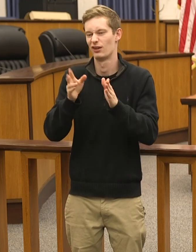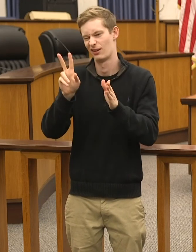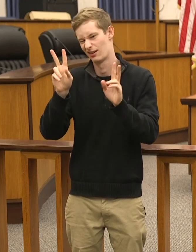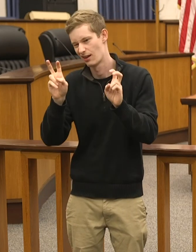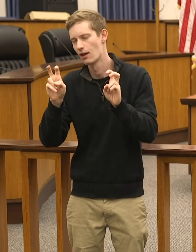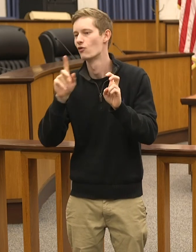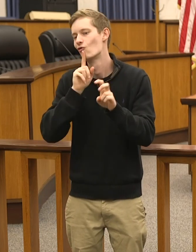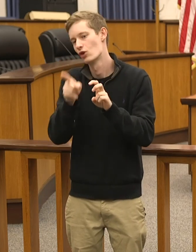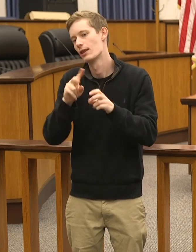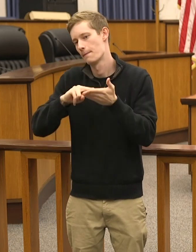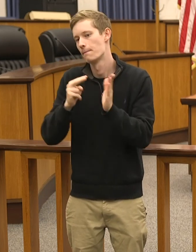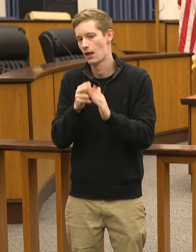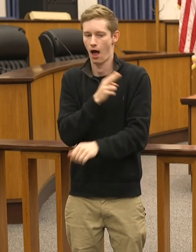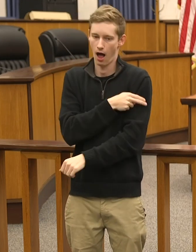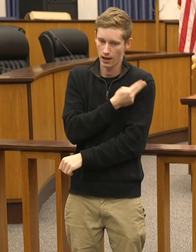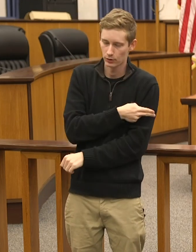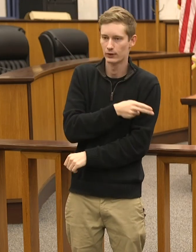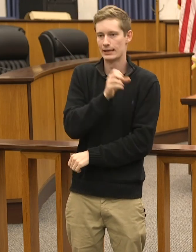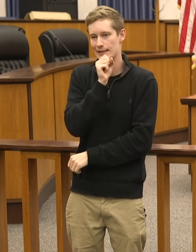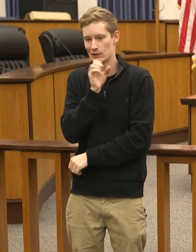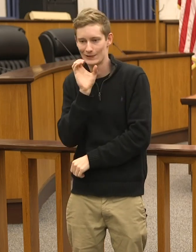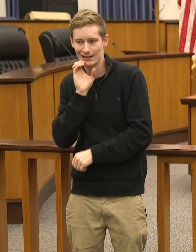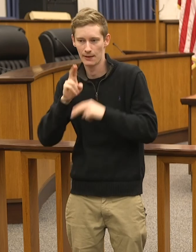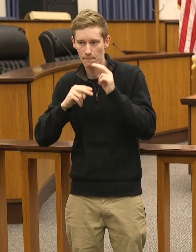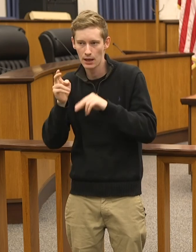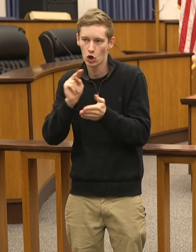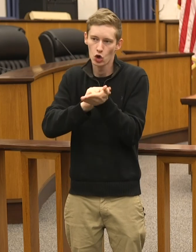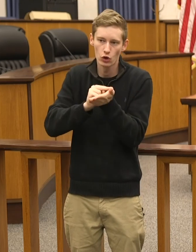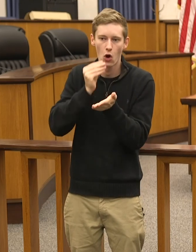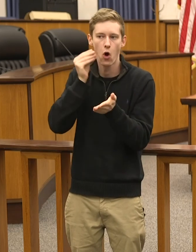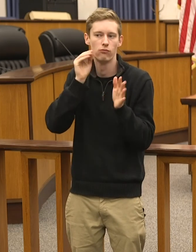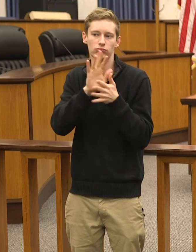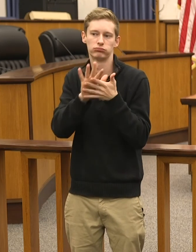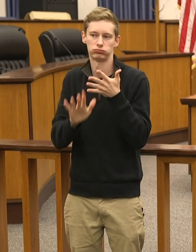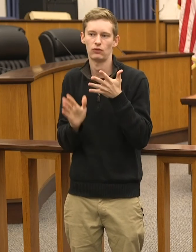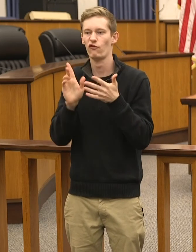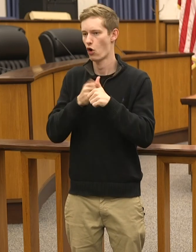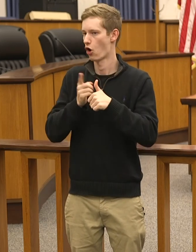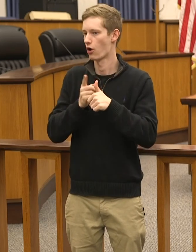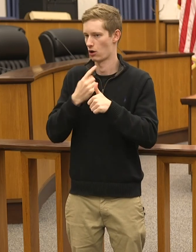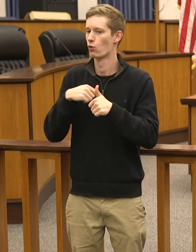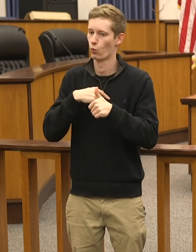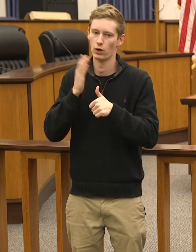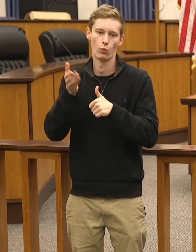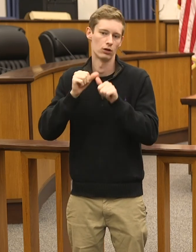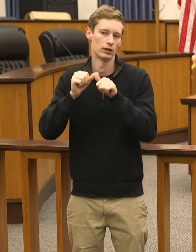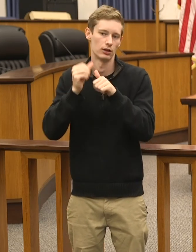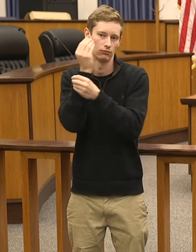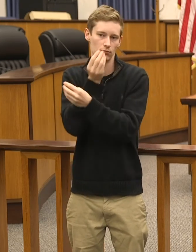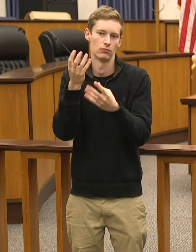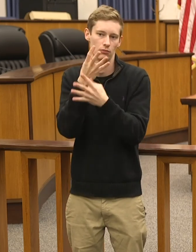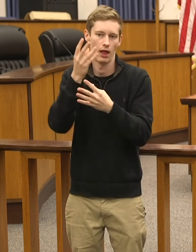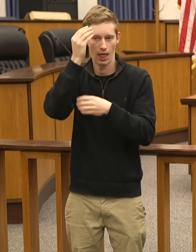healthcare organizations and then long-term care facilities. And so we will continue to keep you posted about that and let you know when that first